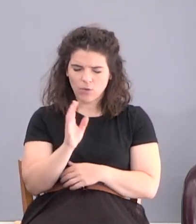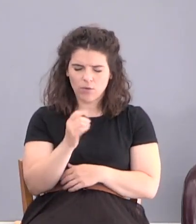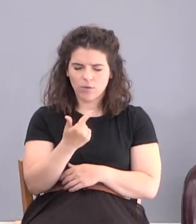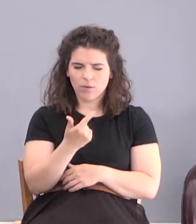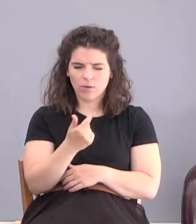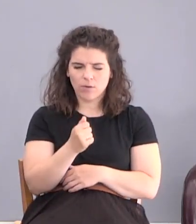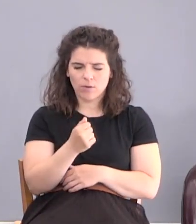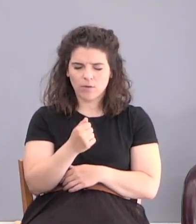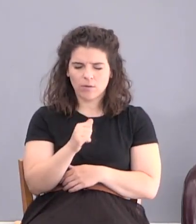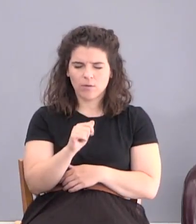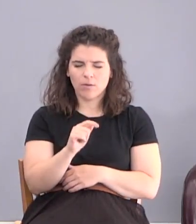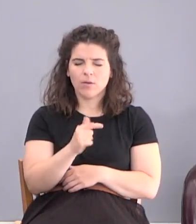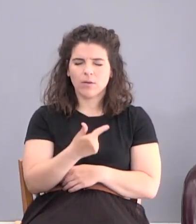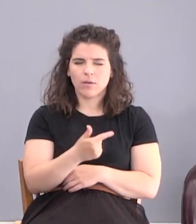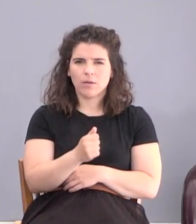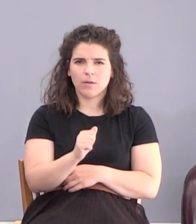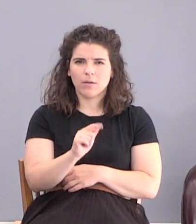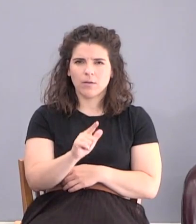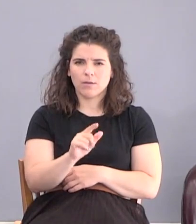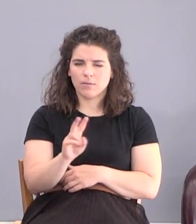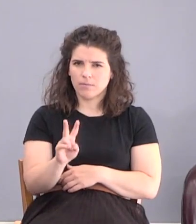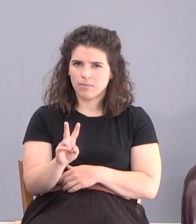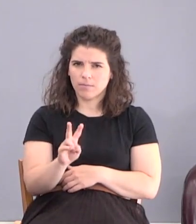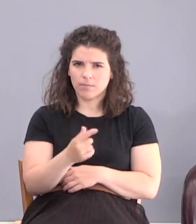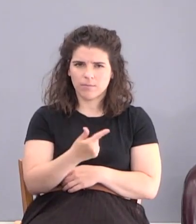Galatians 2, go to Galatians 2 real quick.